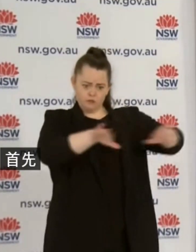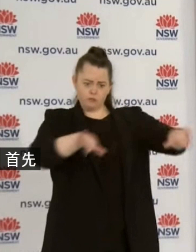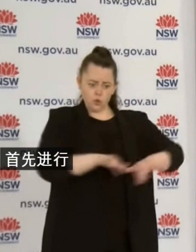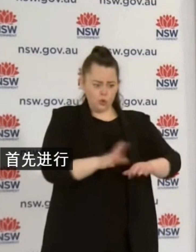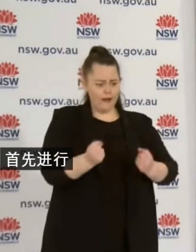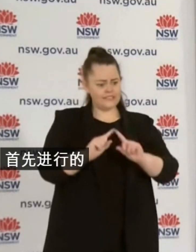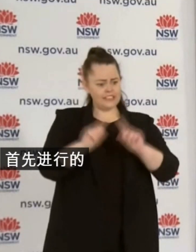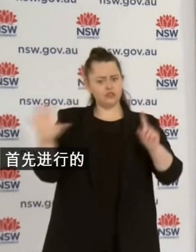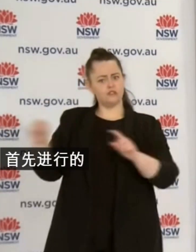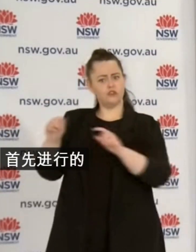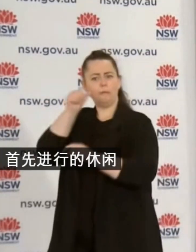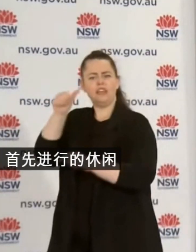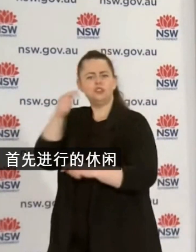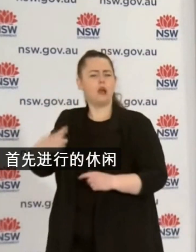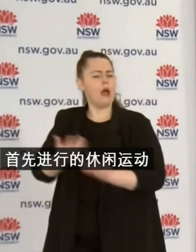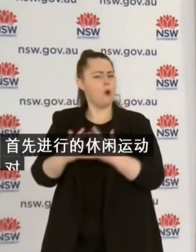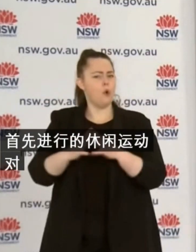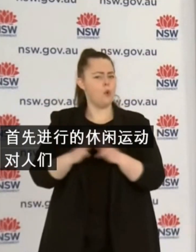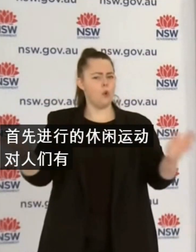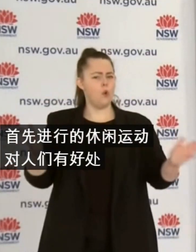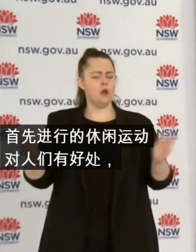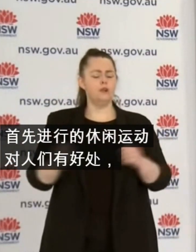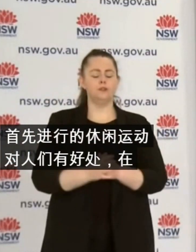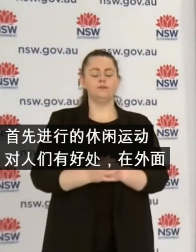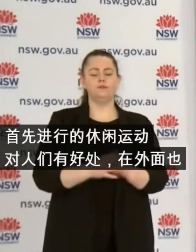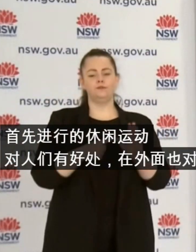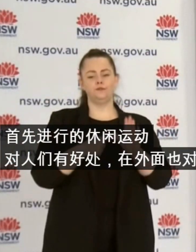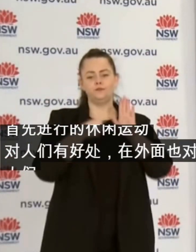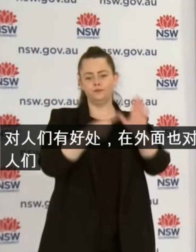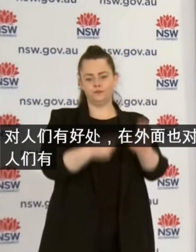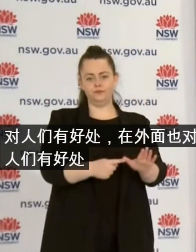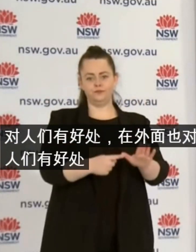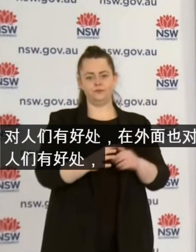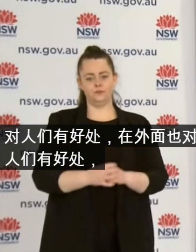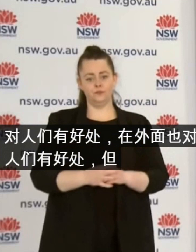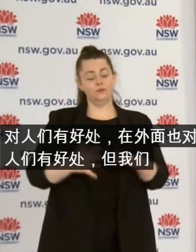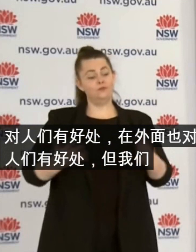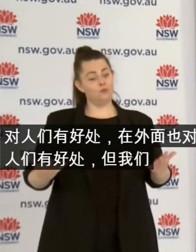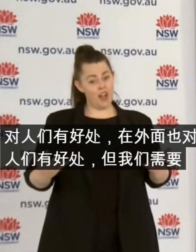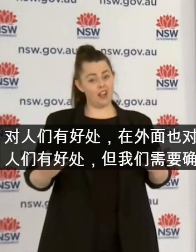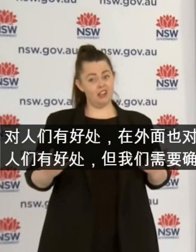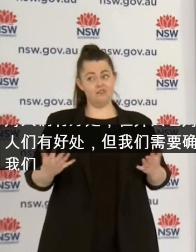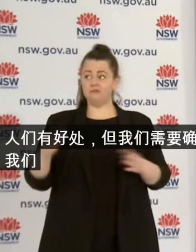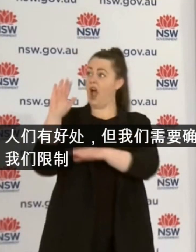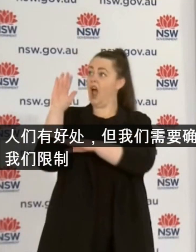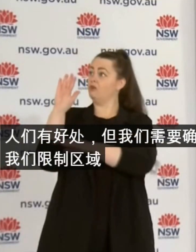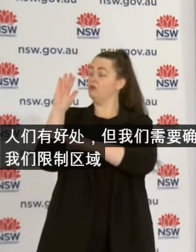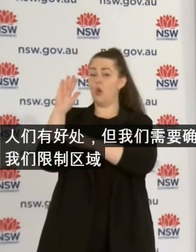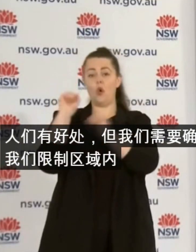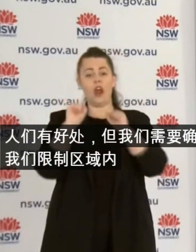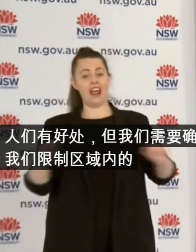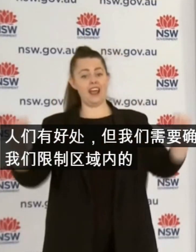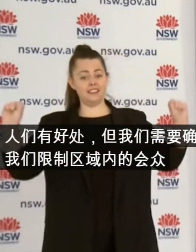first of all, recreation, exercise is good for people. Being outside is good for people. But we need to make sure that we're